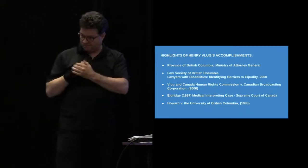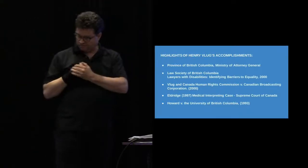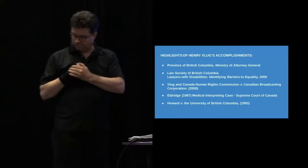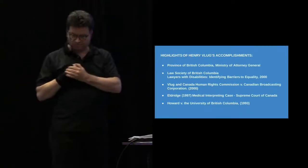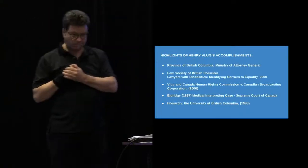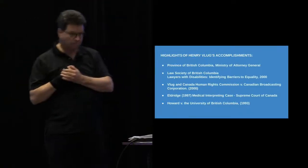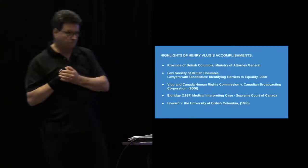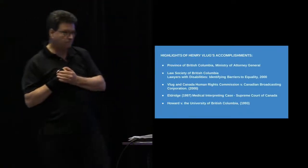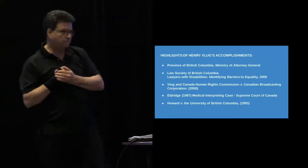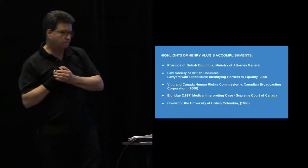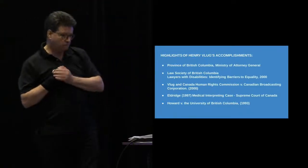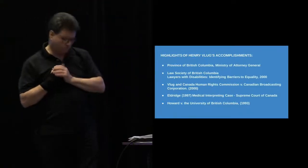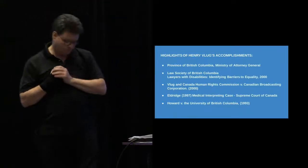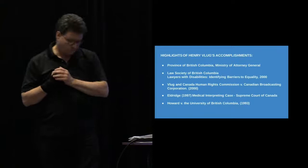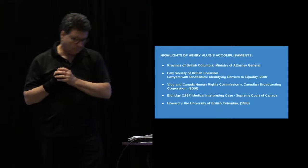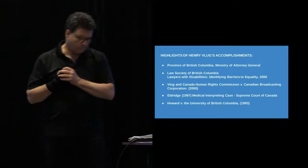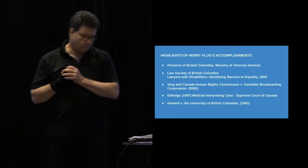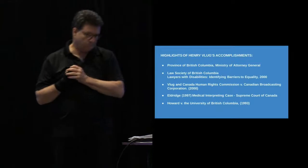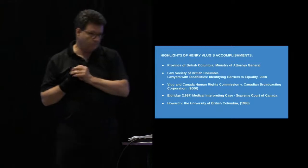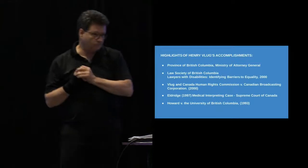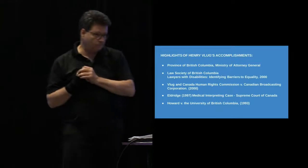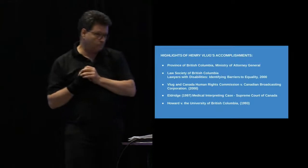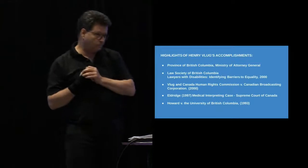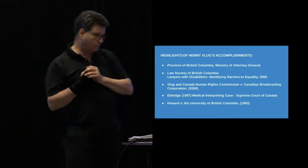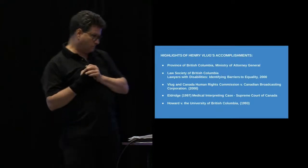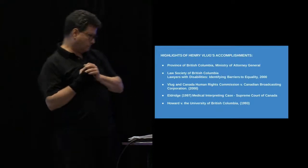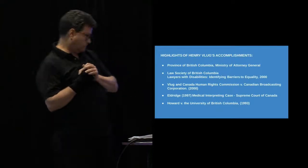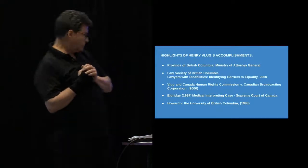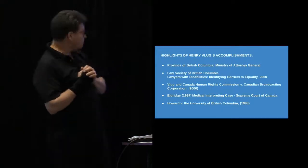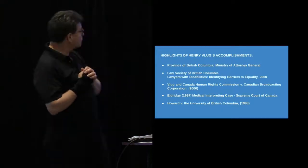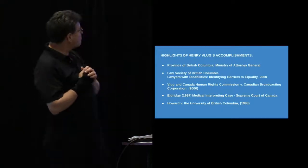Ministry of Attorney General,